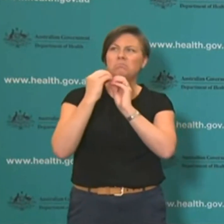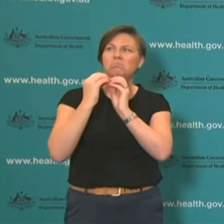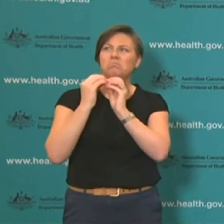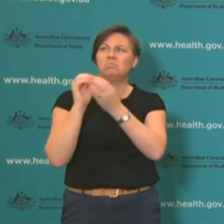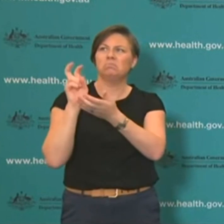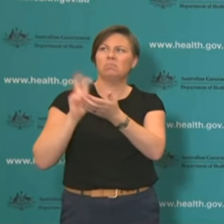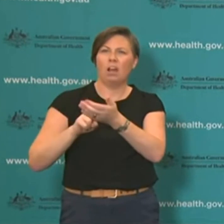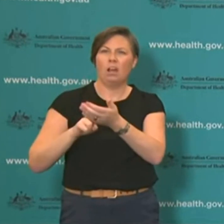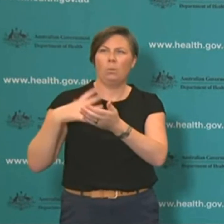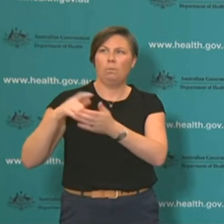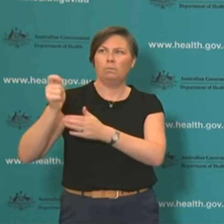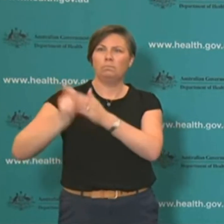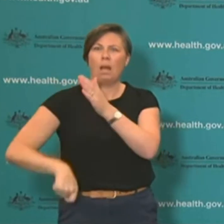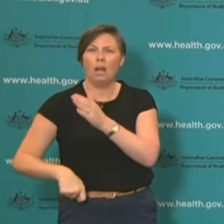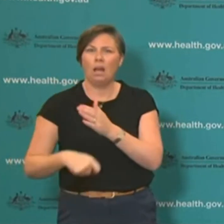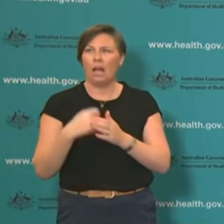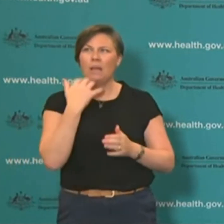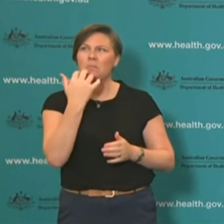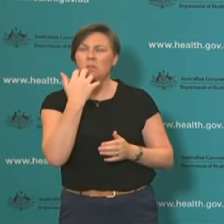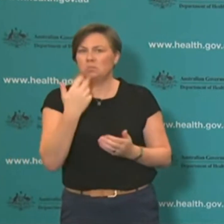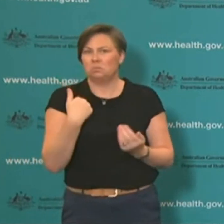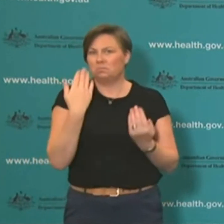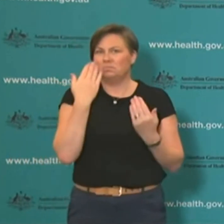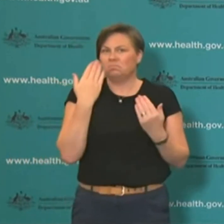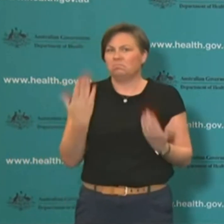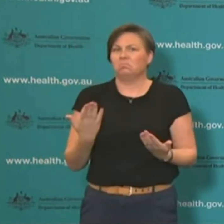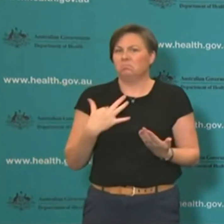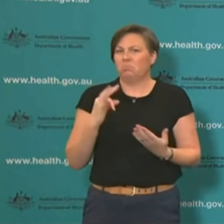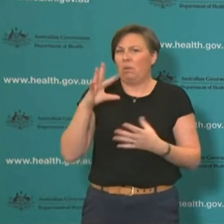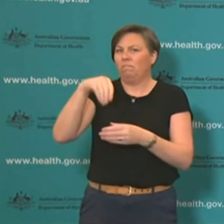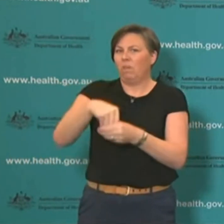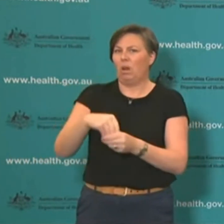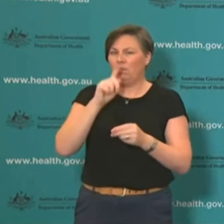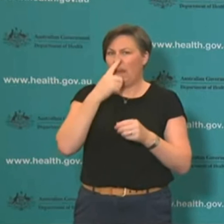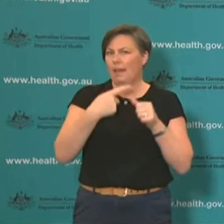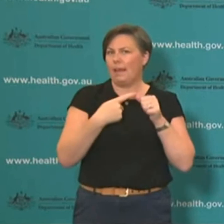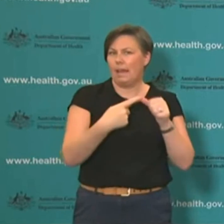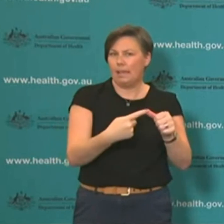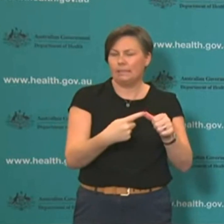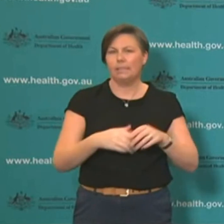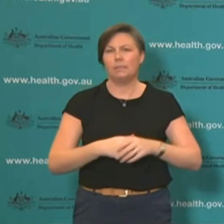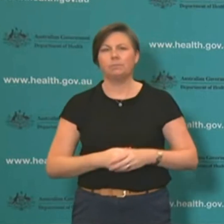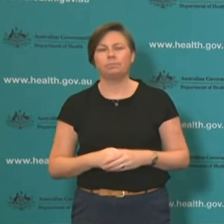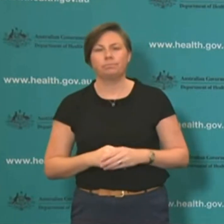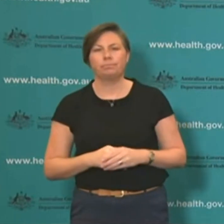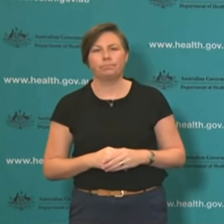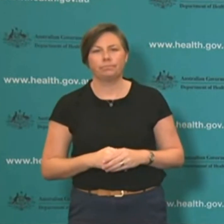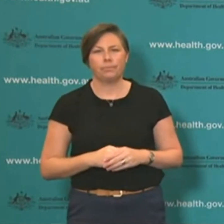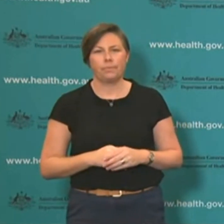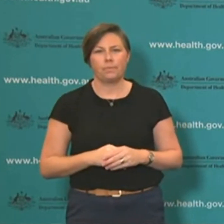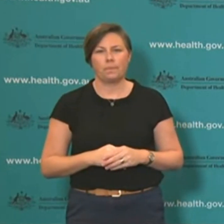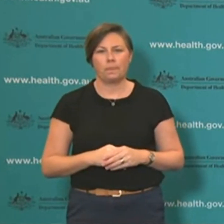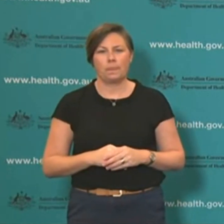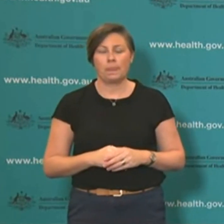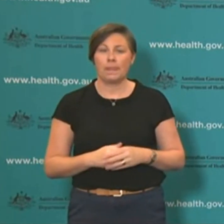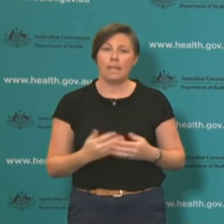advanced procurement, nor how much it would cost. But to the point about whether it would be responsible, I think one